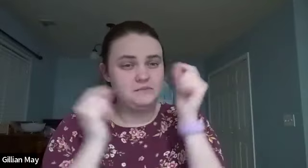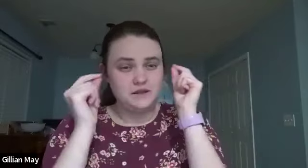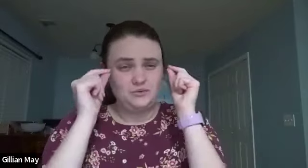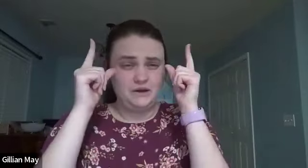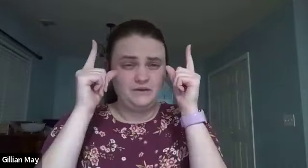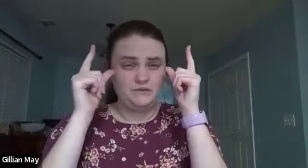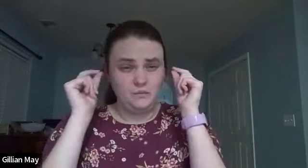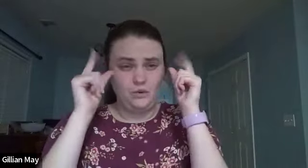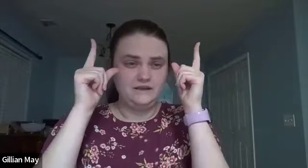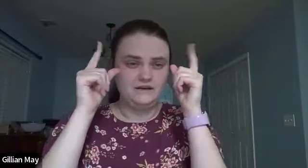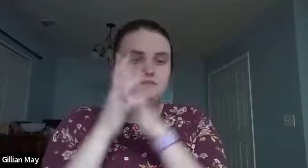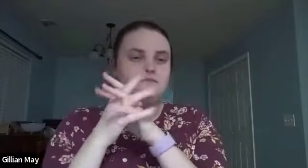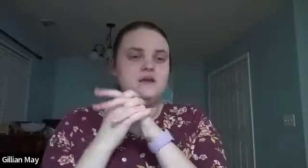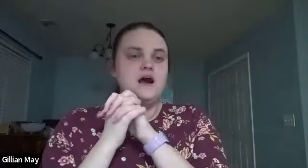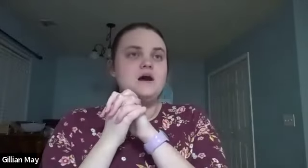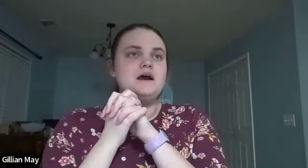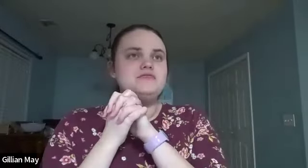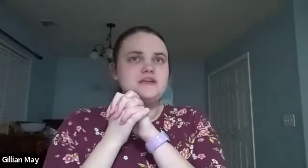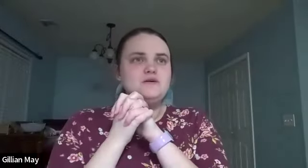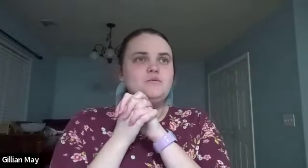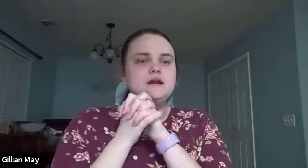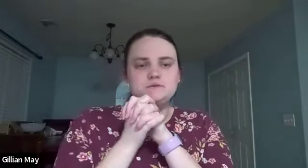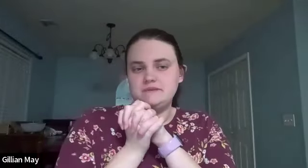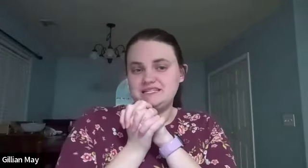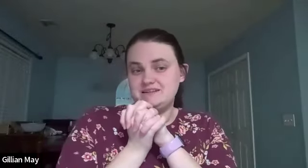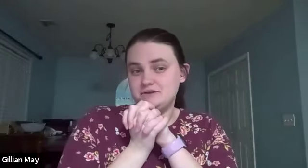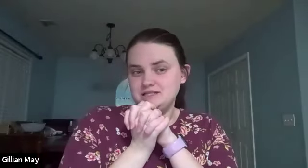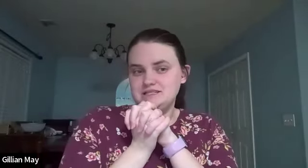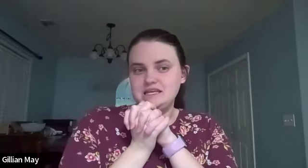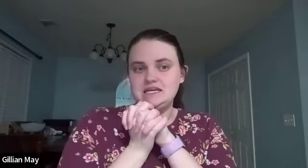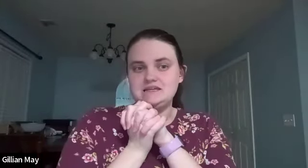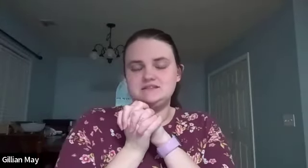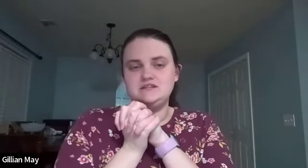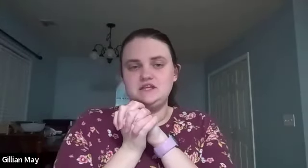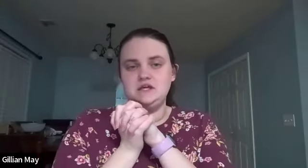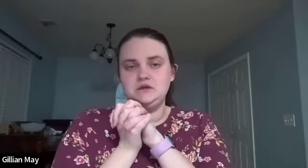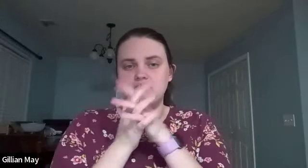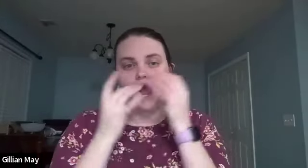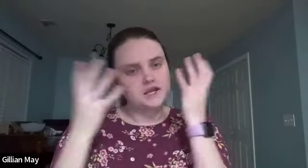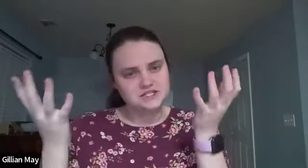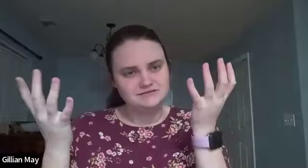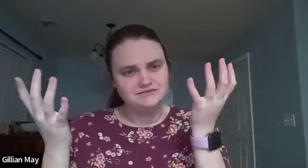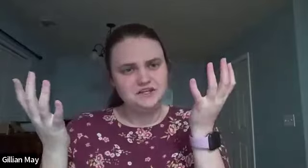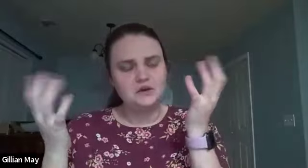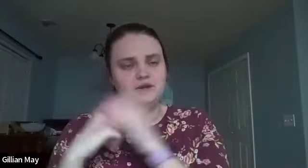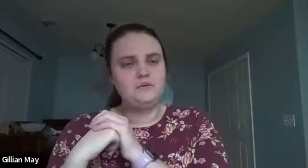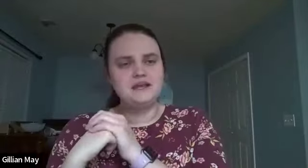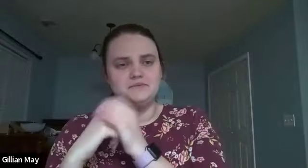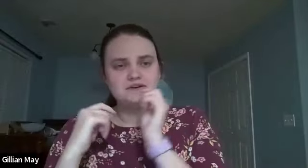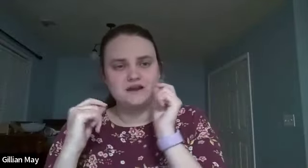like you wake up. I think what helps make a difference is the reaction. You know, when you wake up, you're not